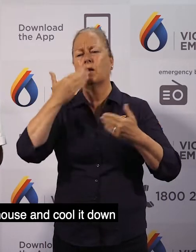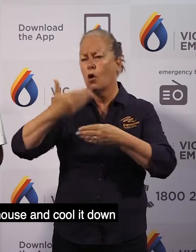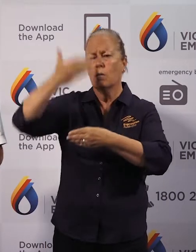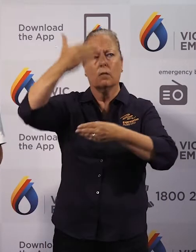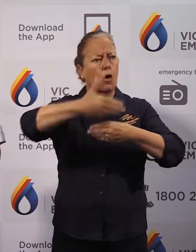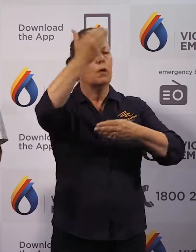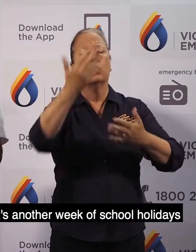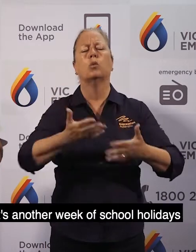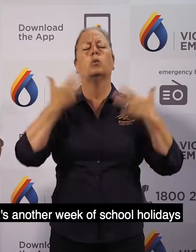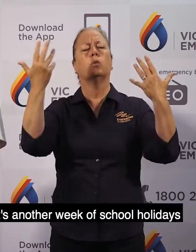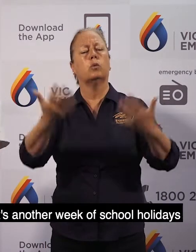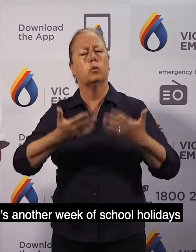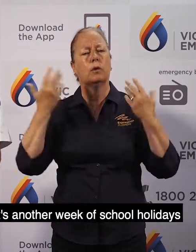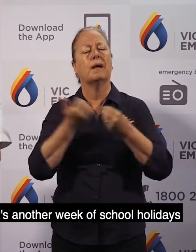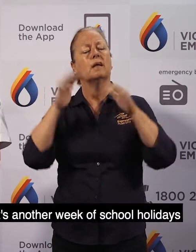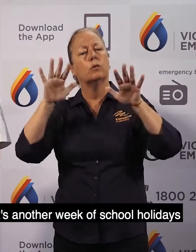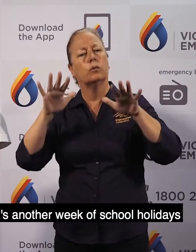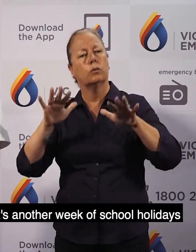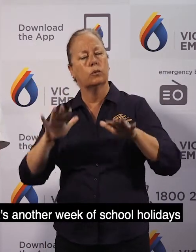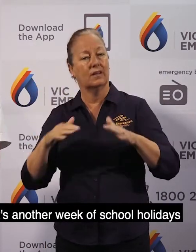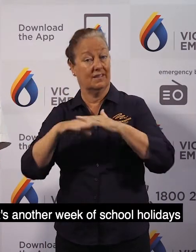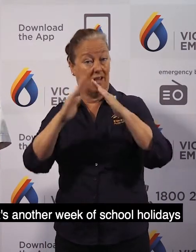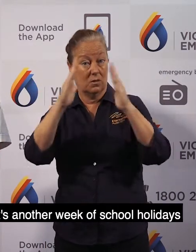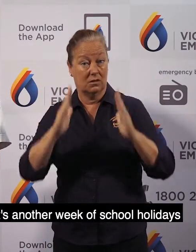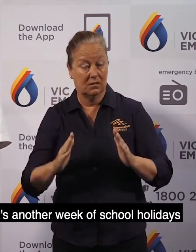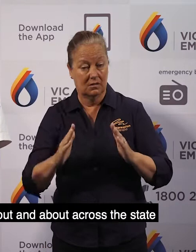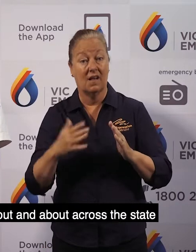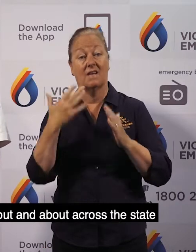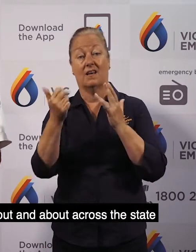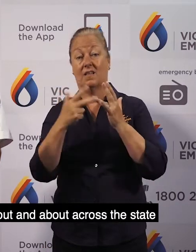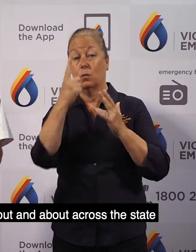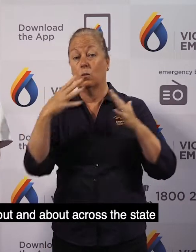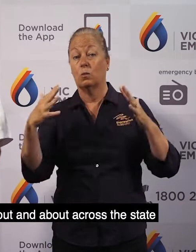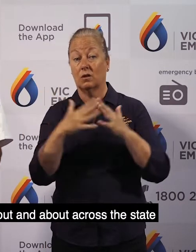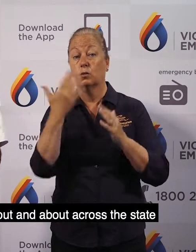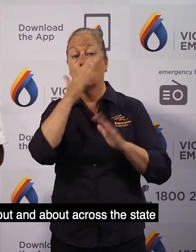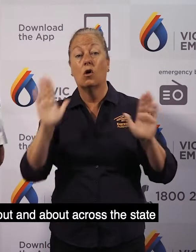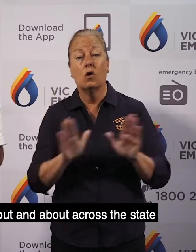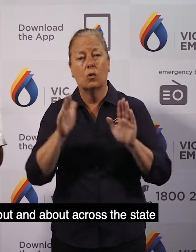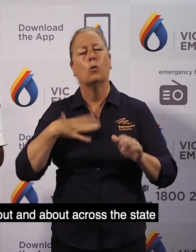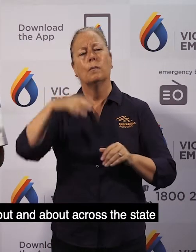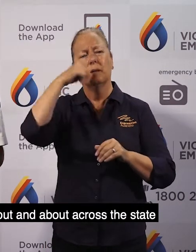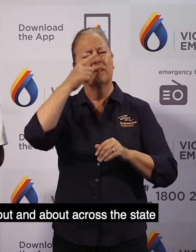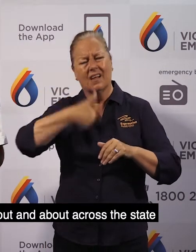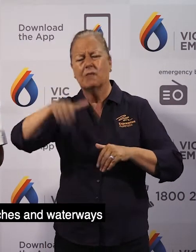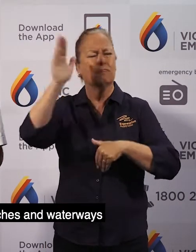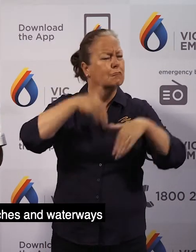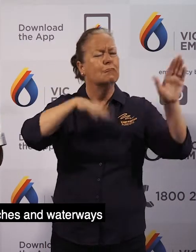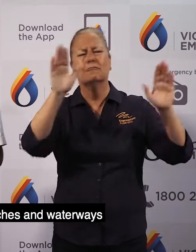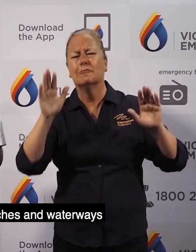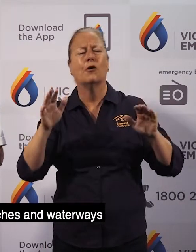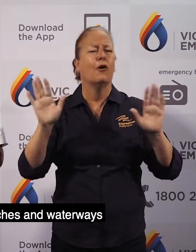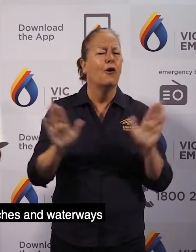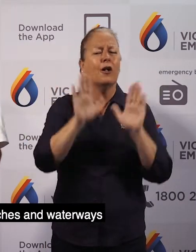down. So people are still on holidays, another week of school holidays. And again, we want people out and about across the state, enjoying